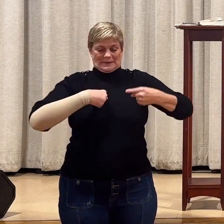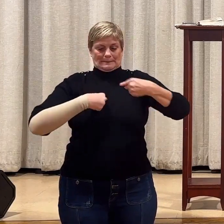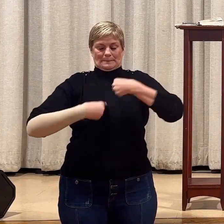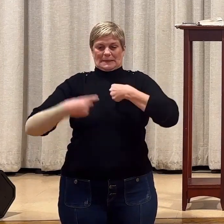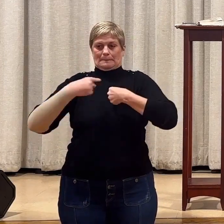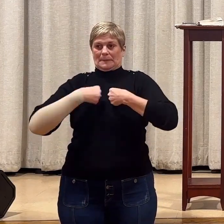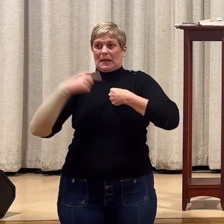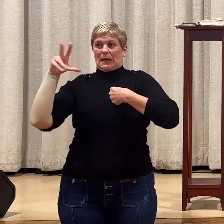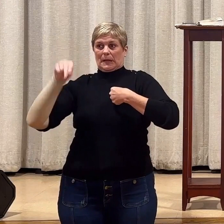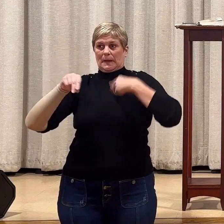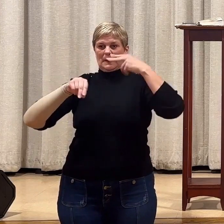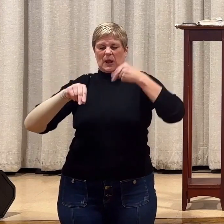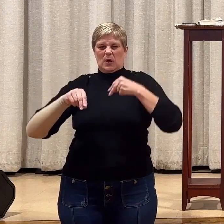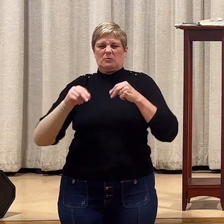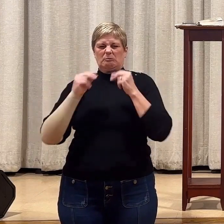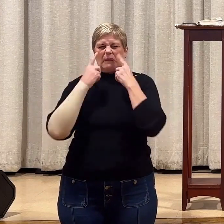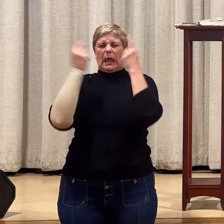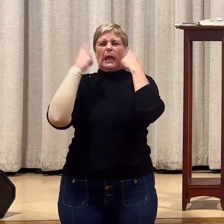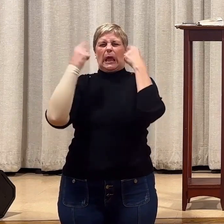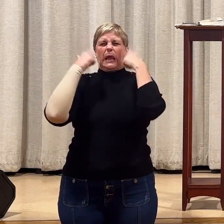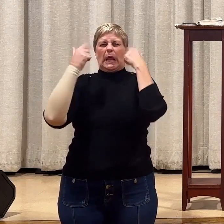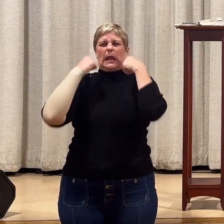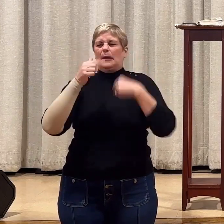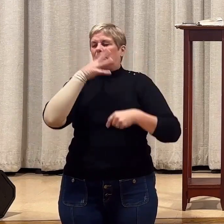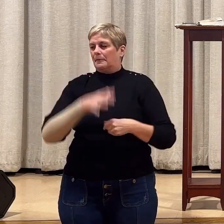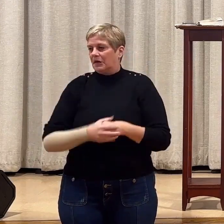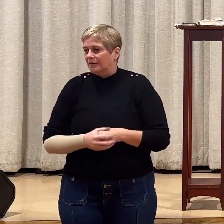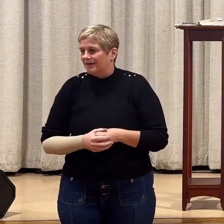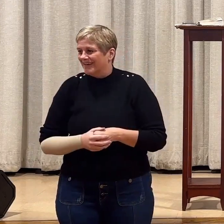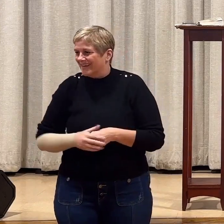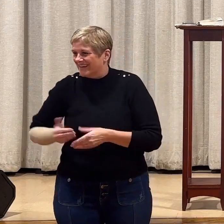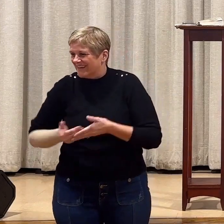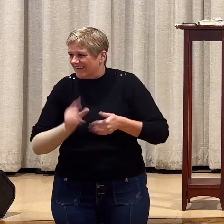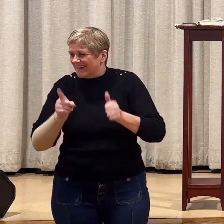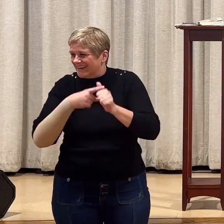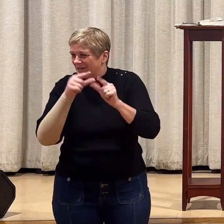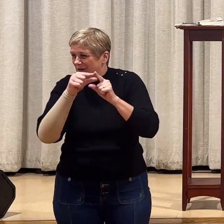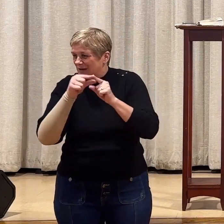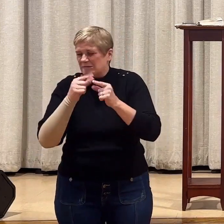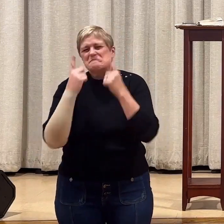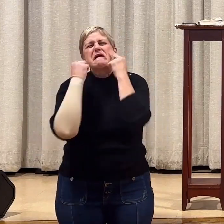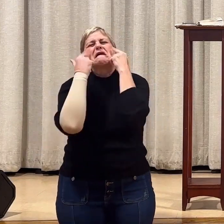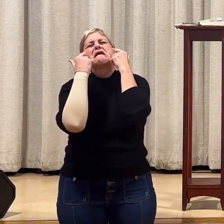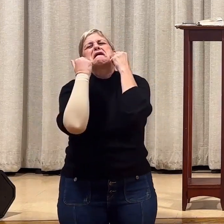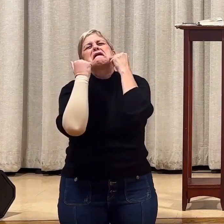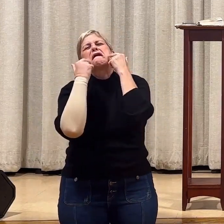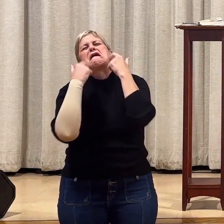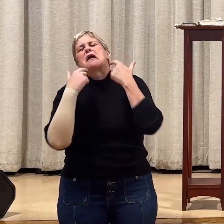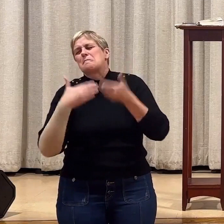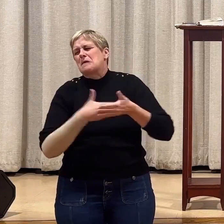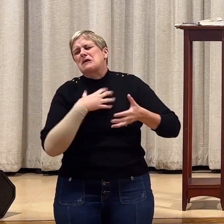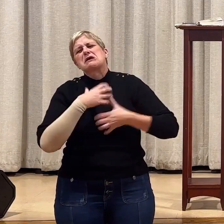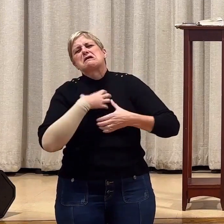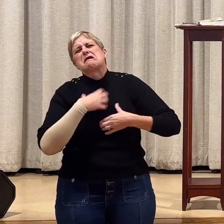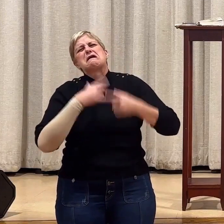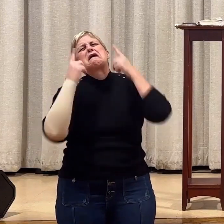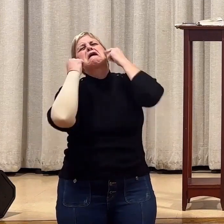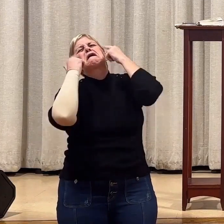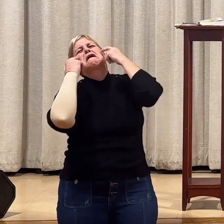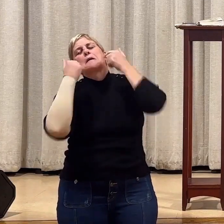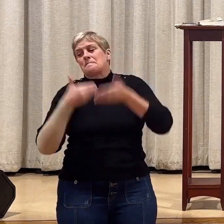no, wah, wah, and mama. But the baby's first words are just, wah, you know, they're complaining, they're